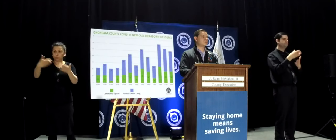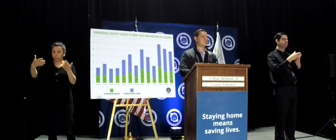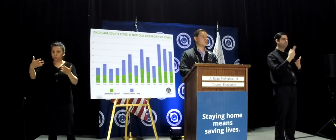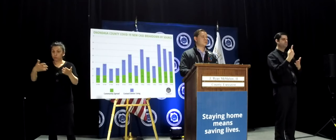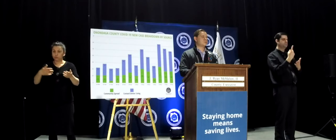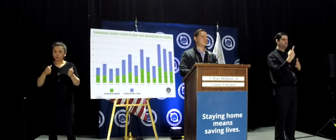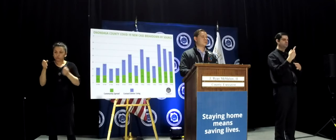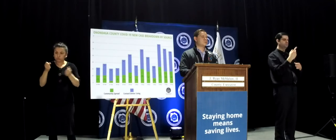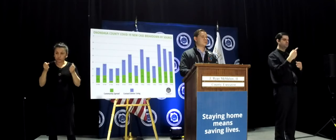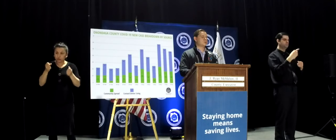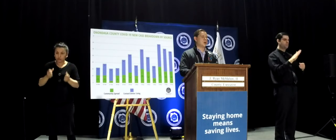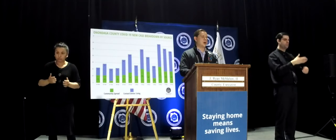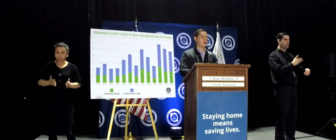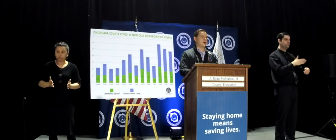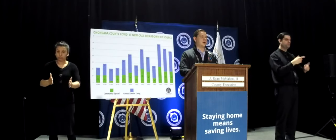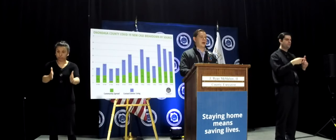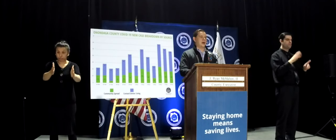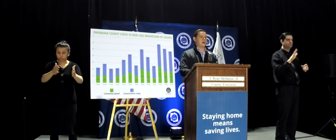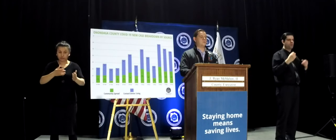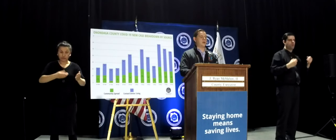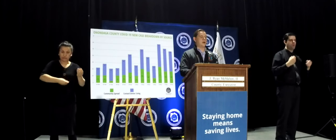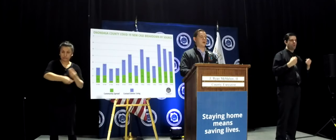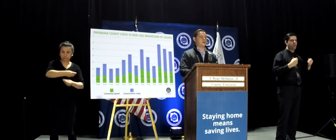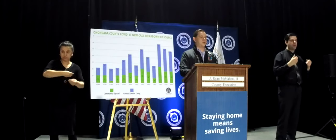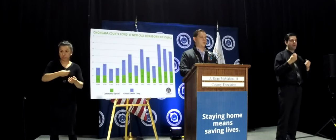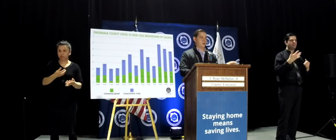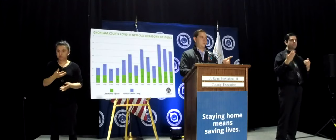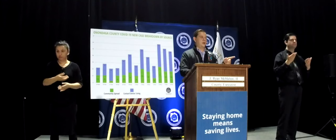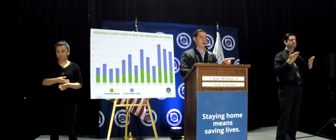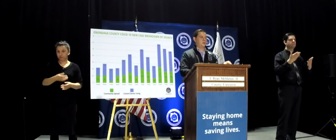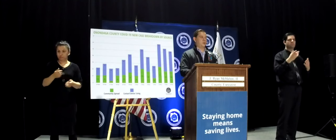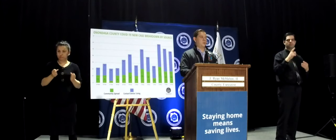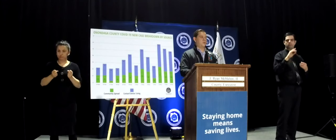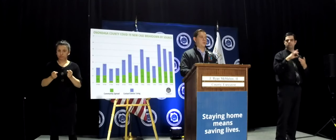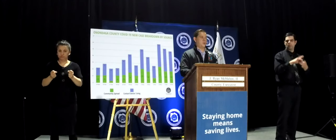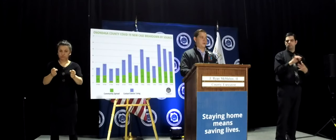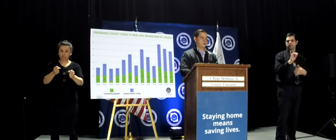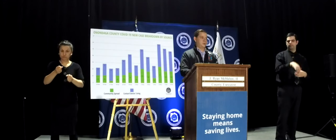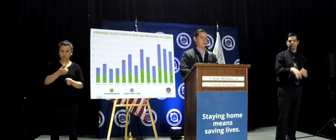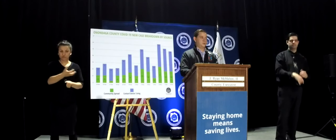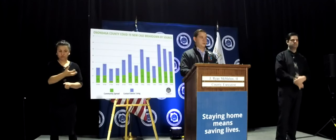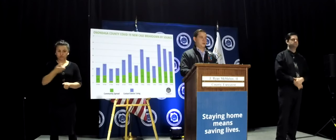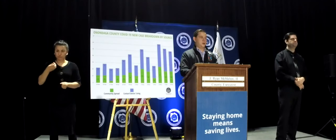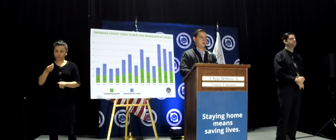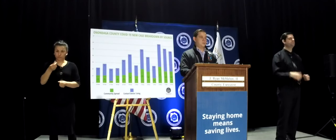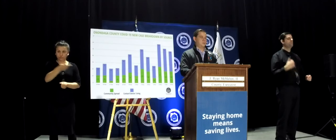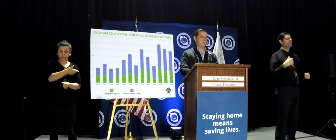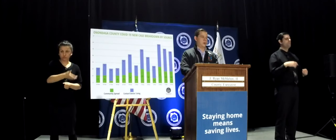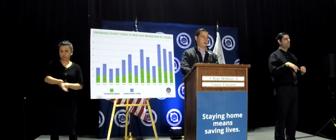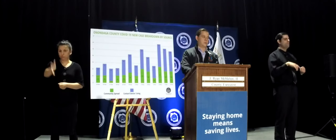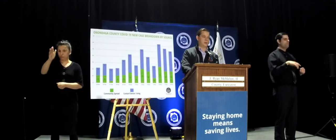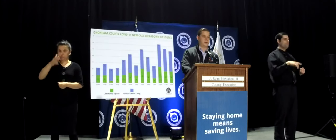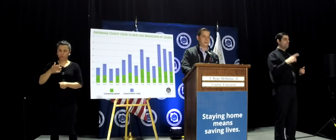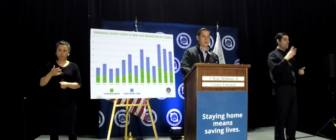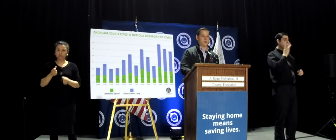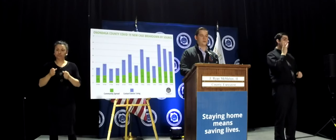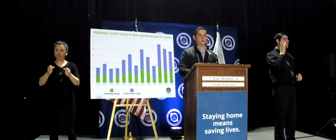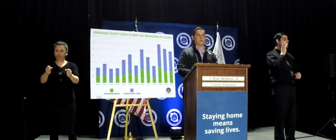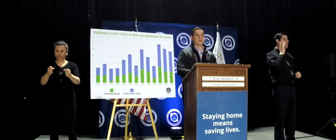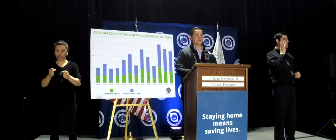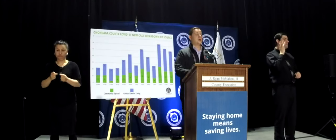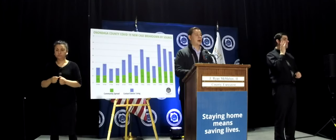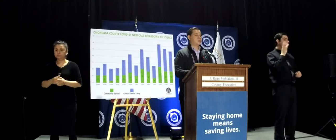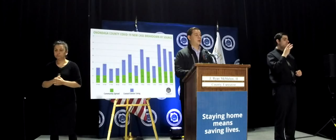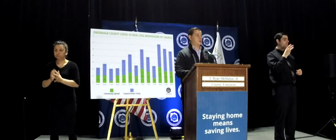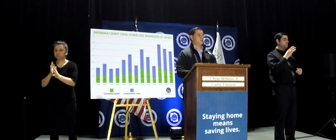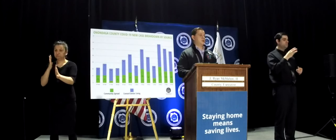there or anything like that. I'm not quite sure if we gave out a health permit for the wine slushie. I read about that. I don't know if we